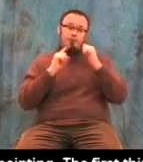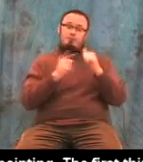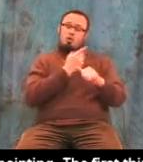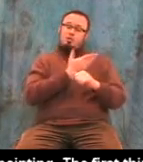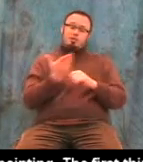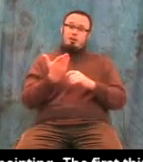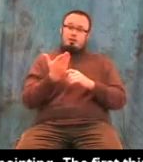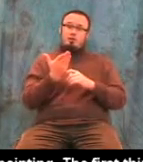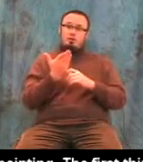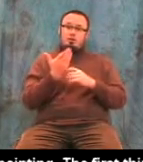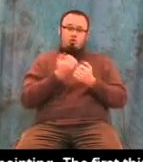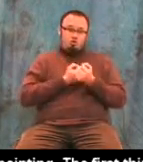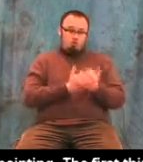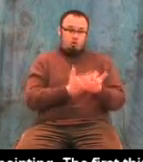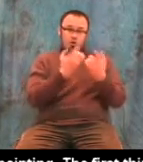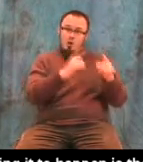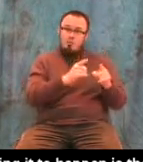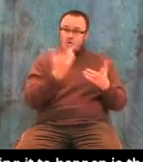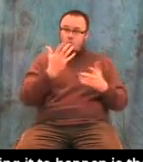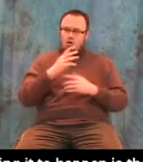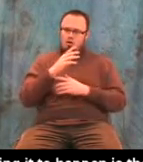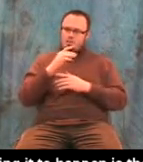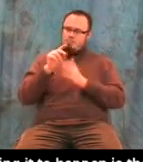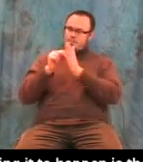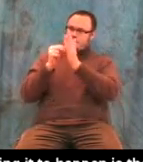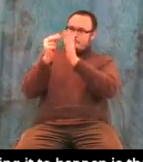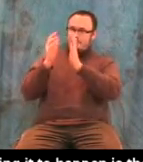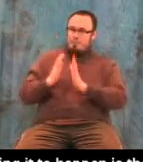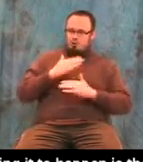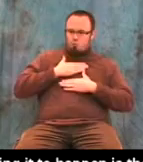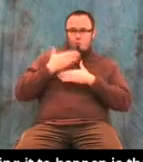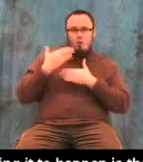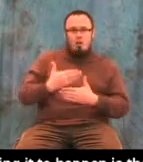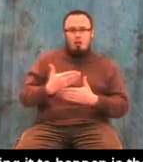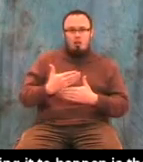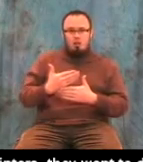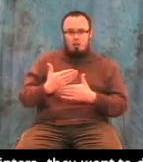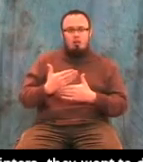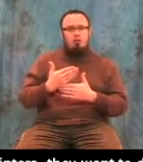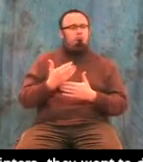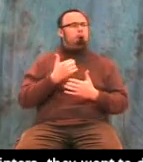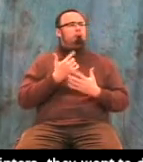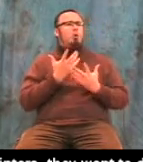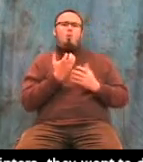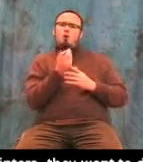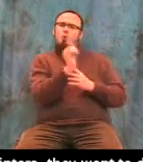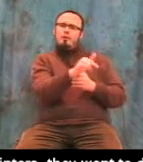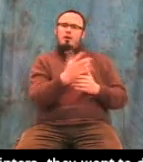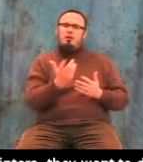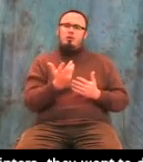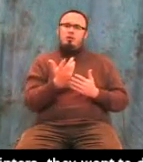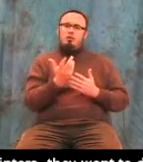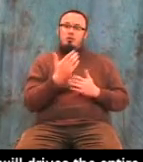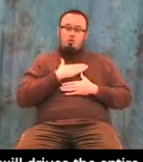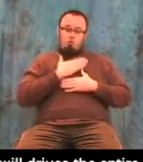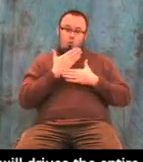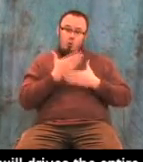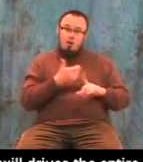The first thing that is causing it to happen is the will of the painters. They want to do this, and the will drives the